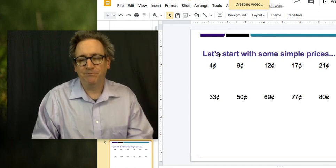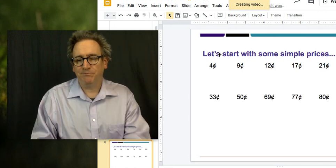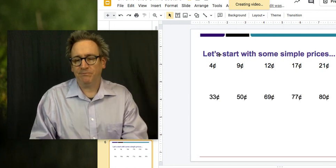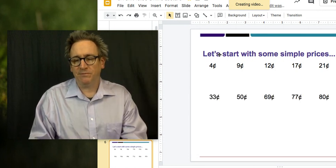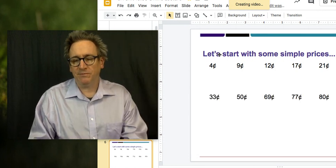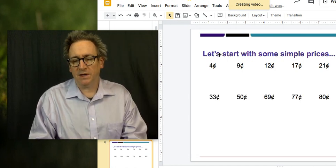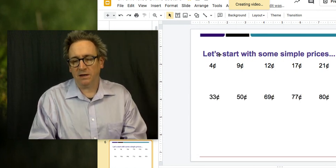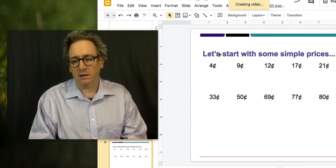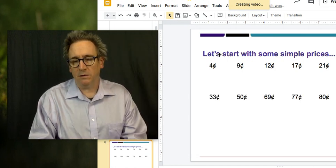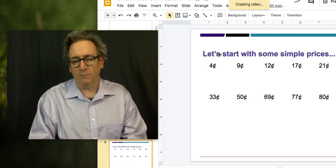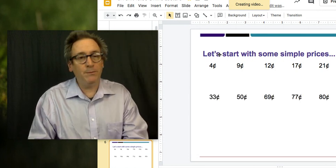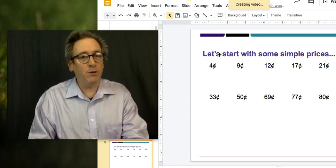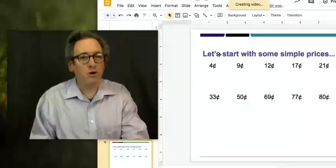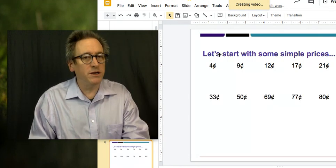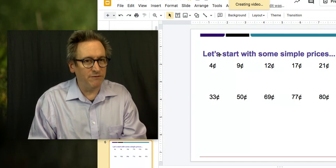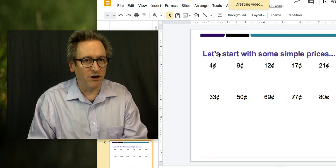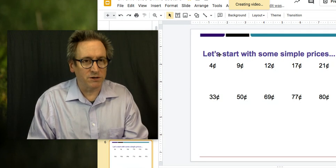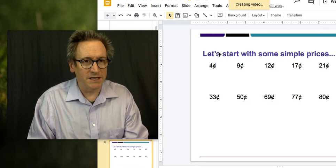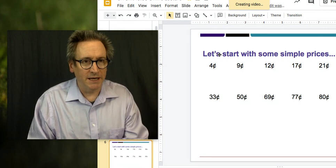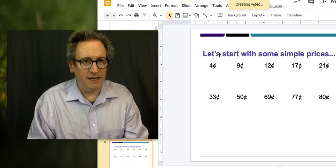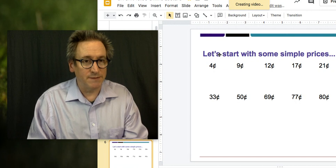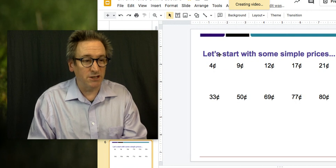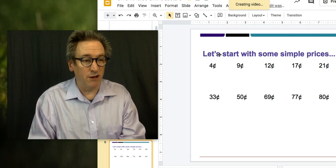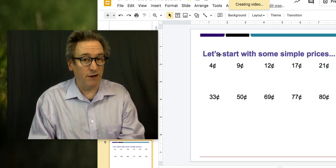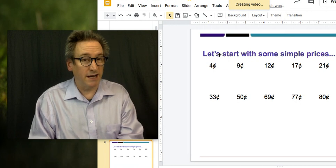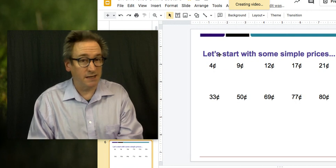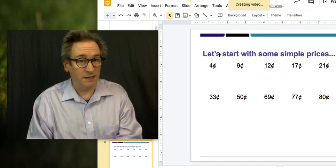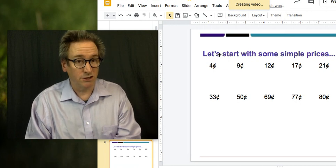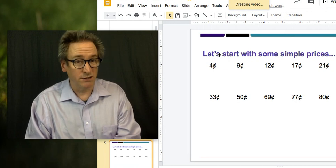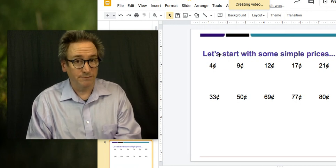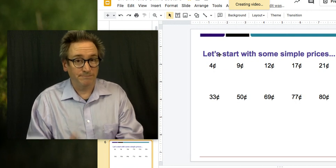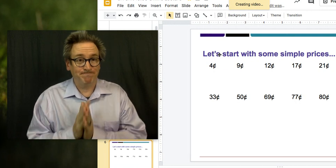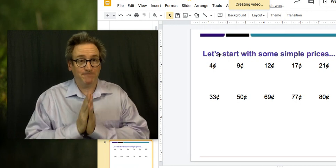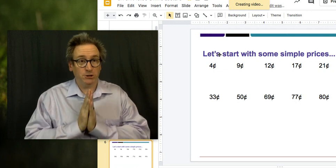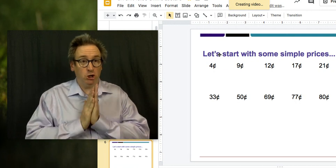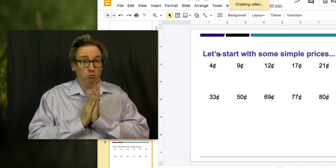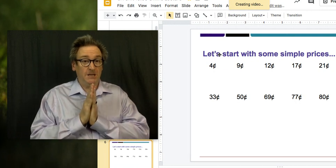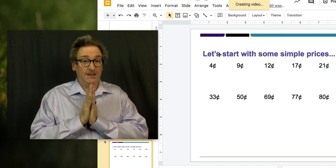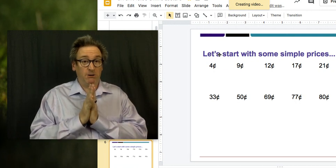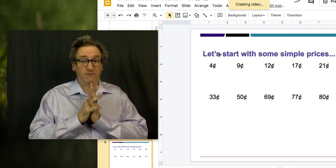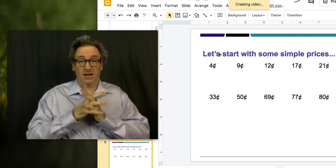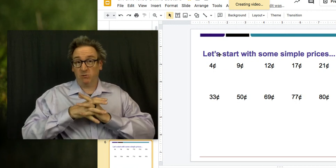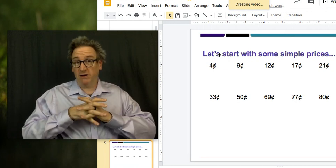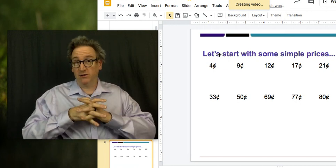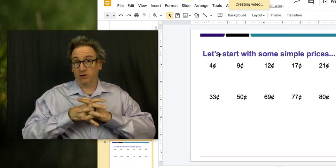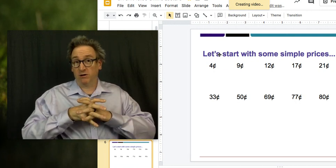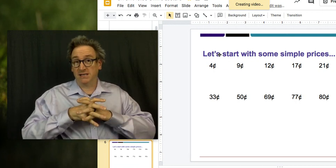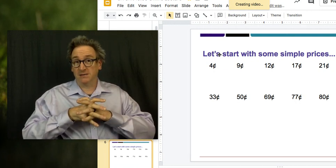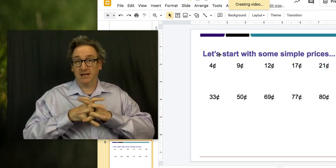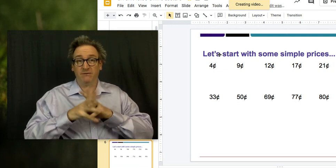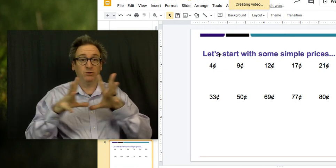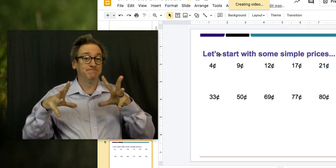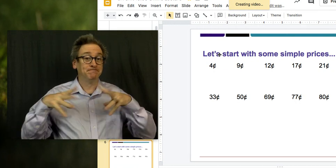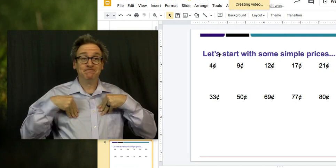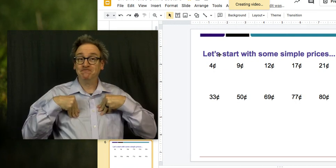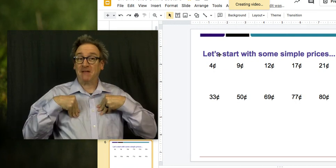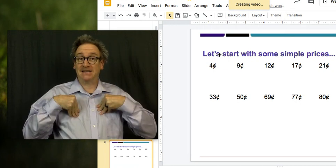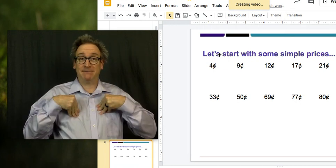25. People are going to be very persnickety, especially other ASL teachers. So take their advice, whatever the criticism they give